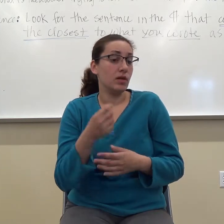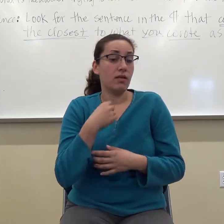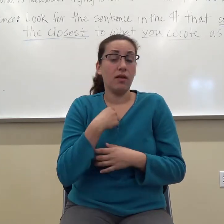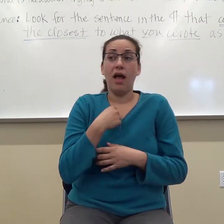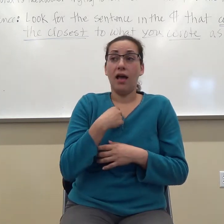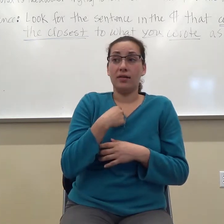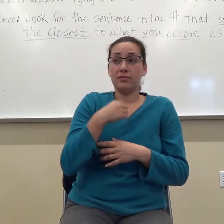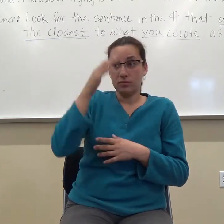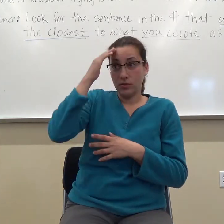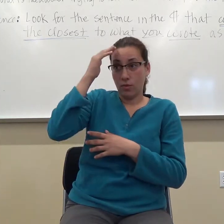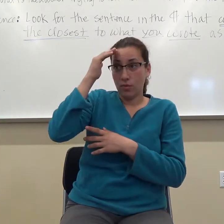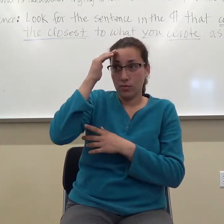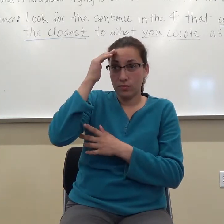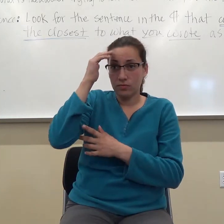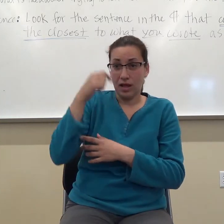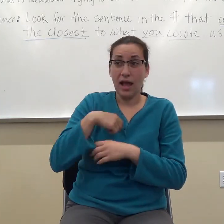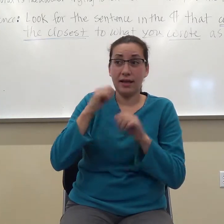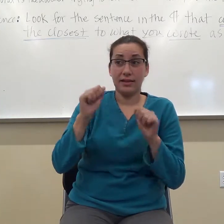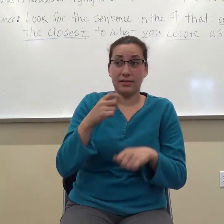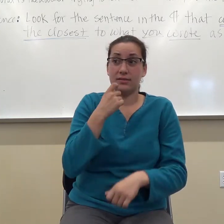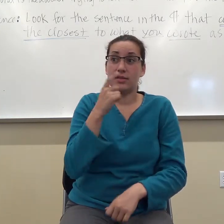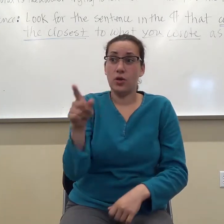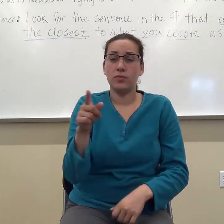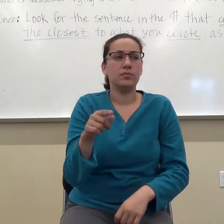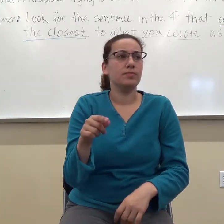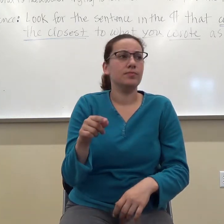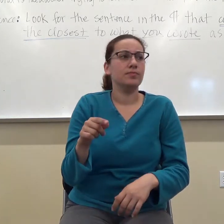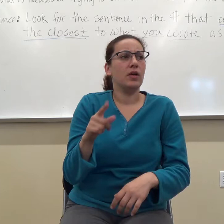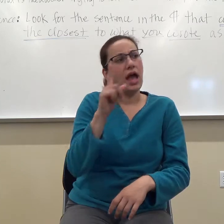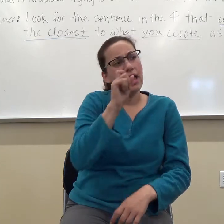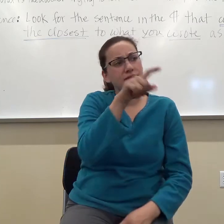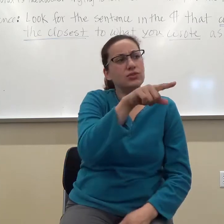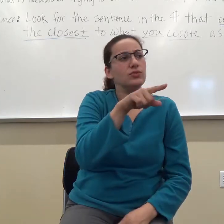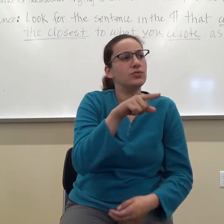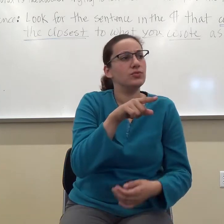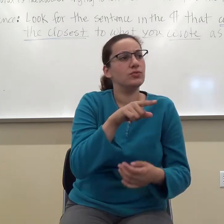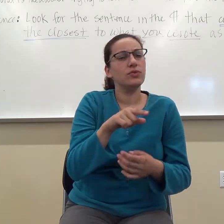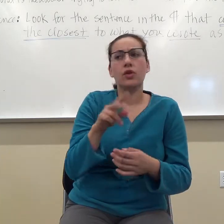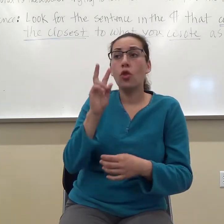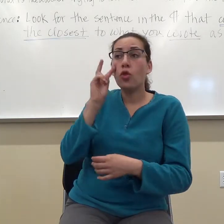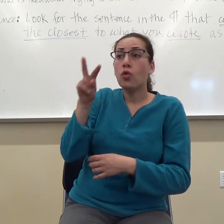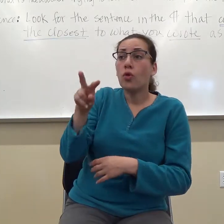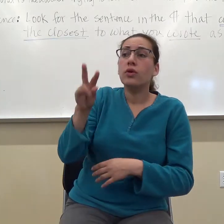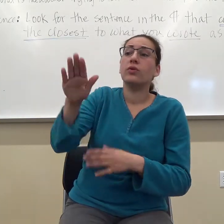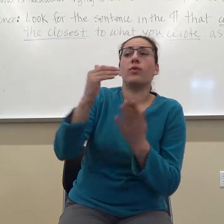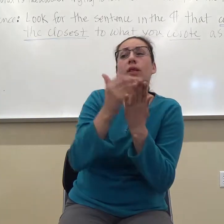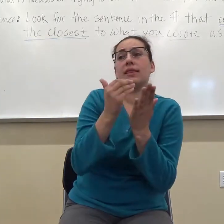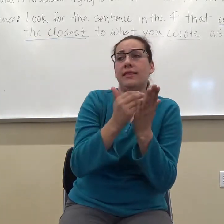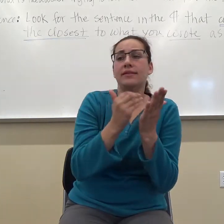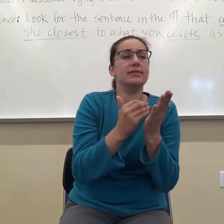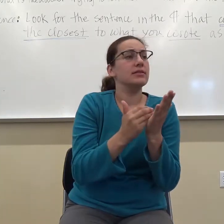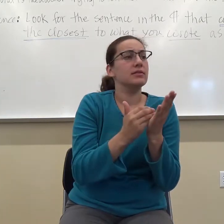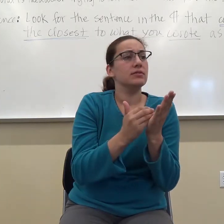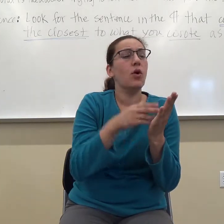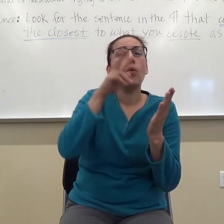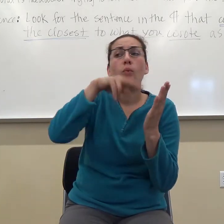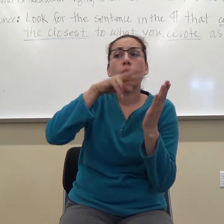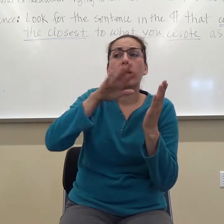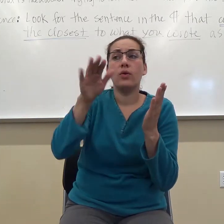you, what is, look at your list, okay,